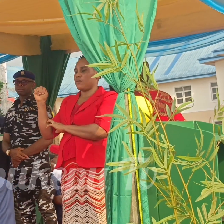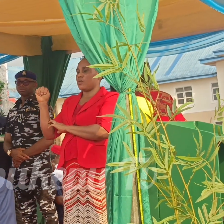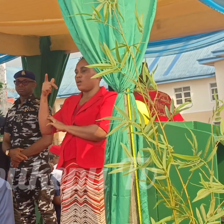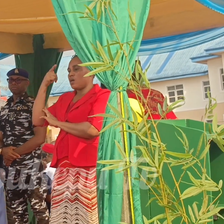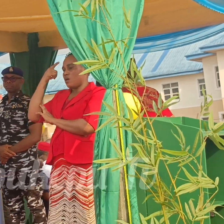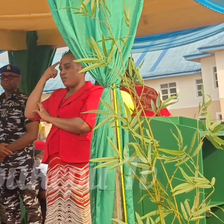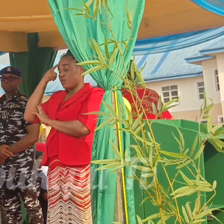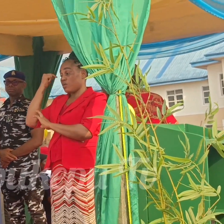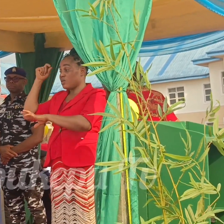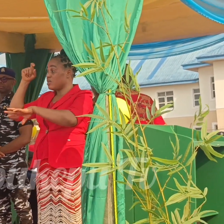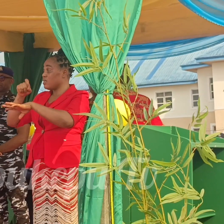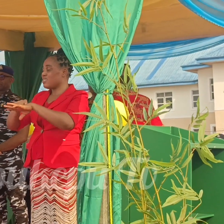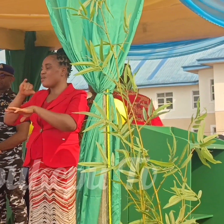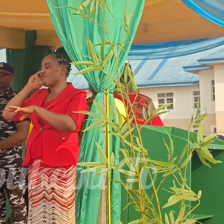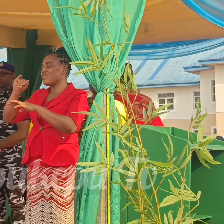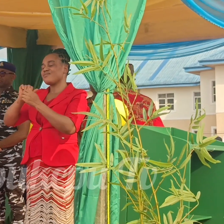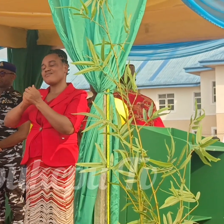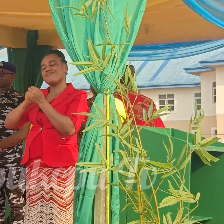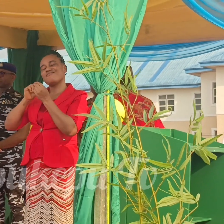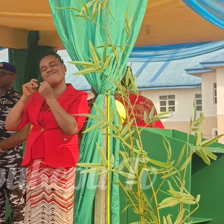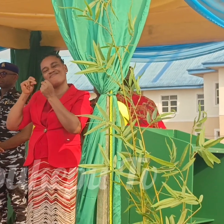Because time is fast spent,